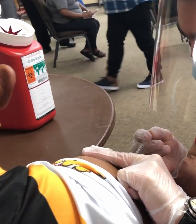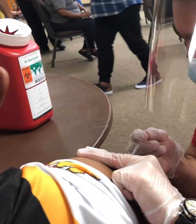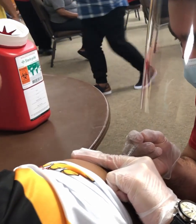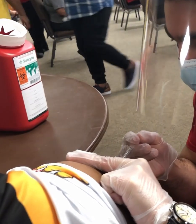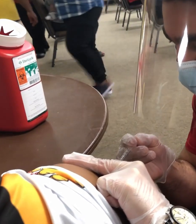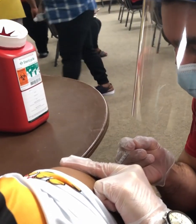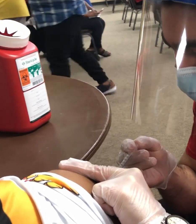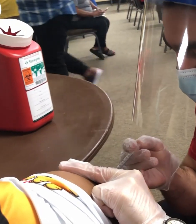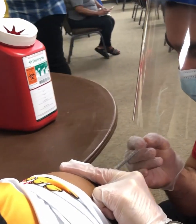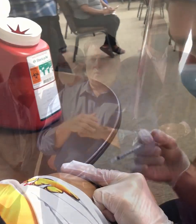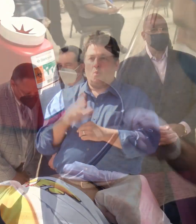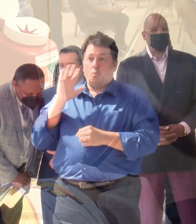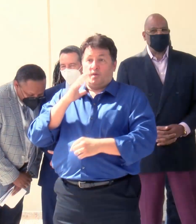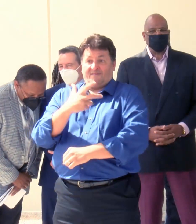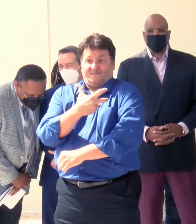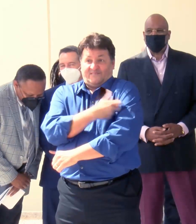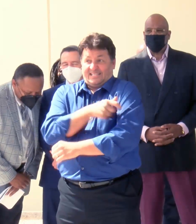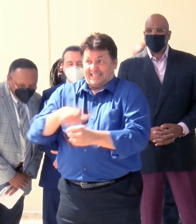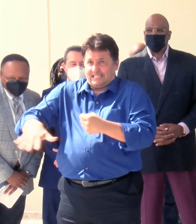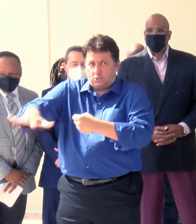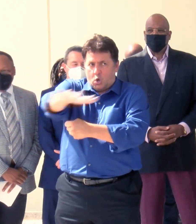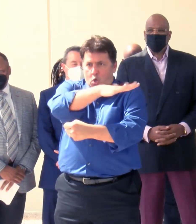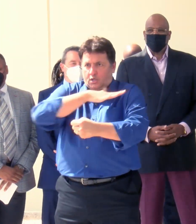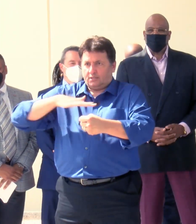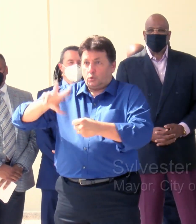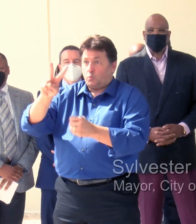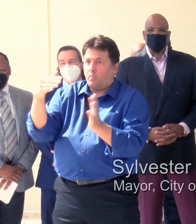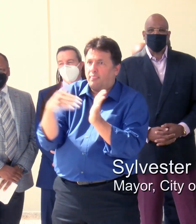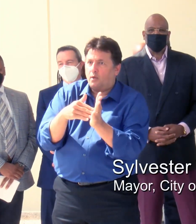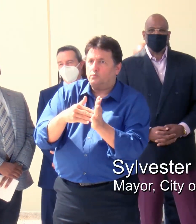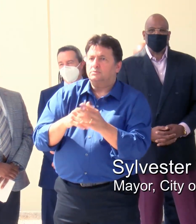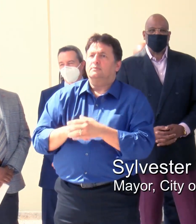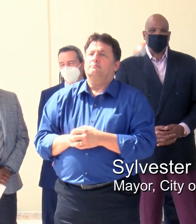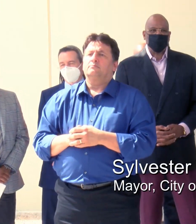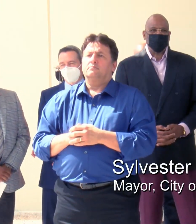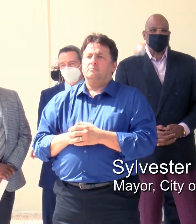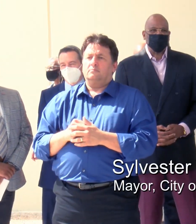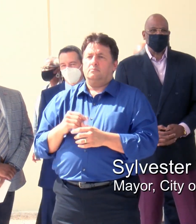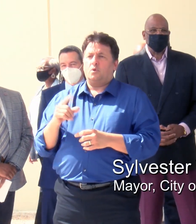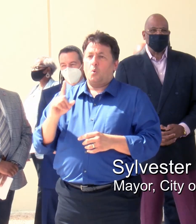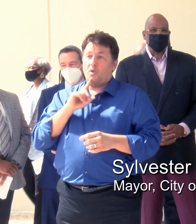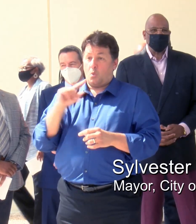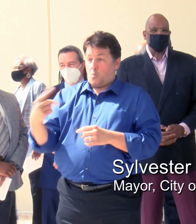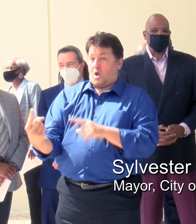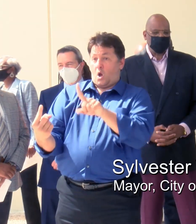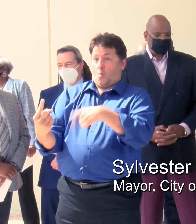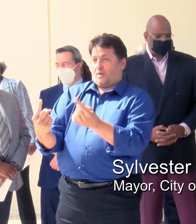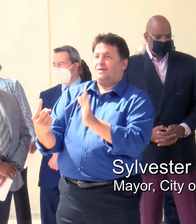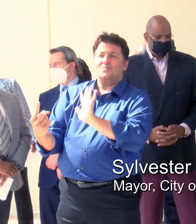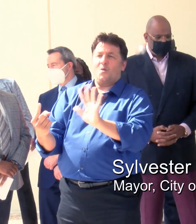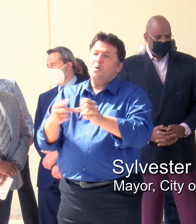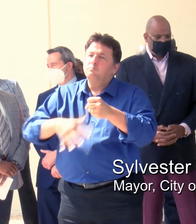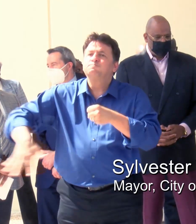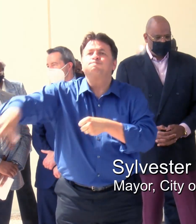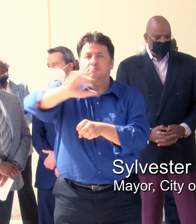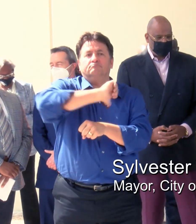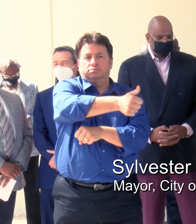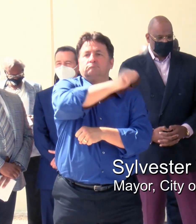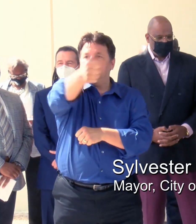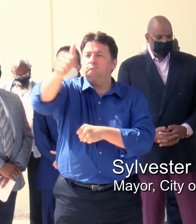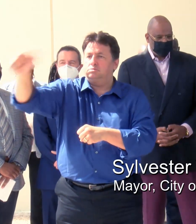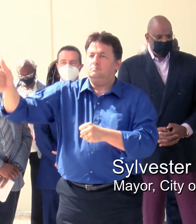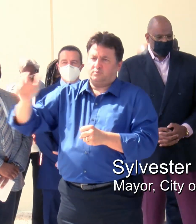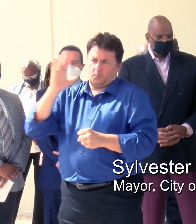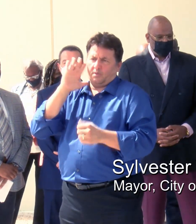this particular location, but this is one of several that's taking place today and tomorrow. So let me